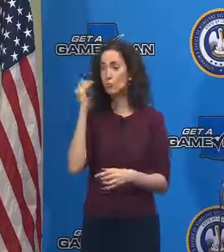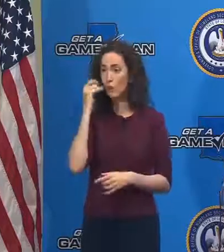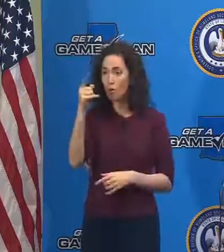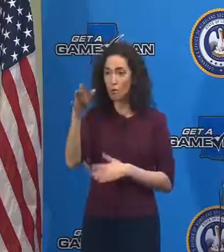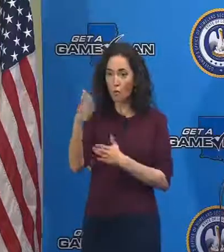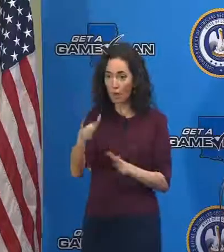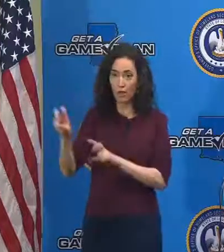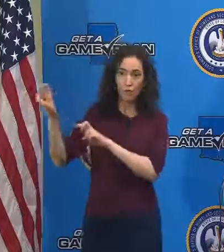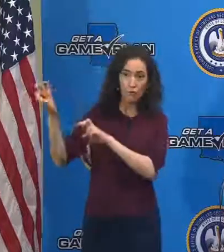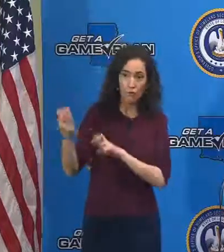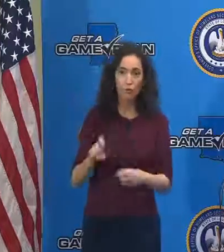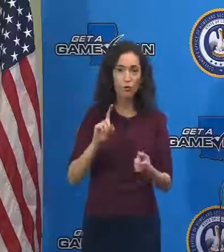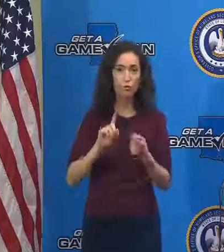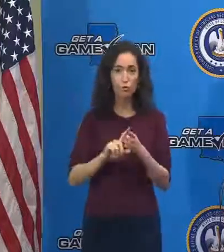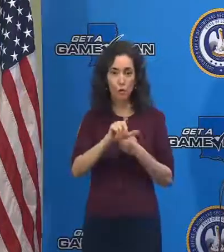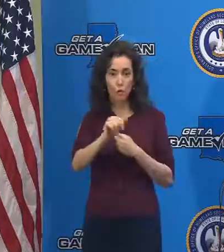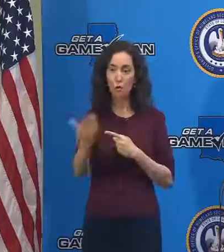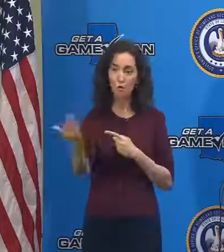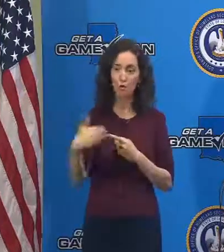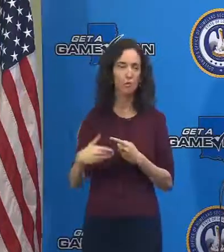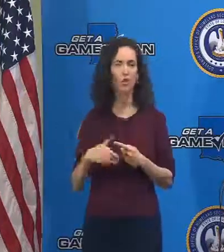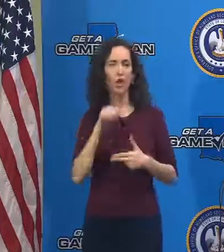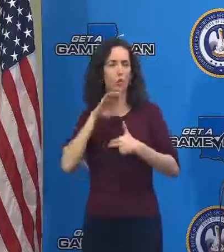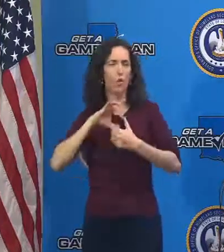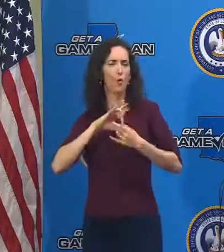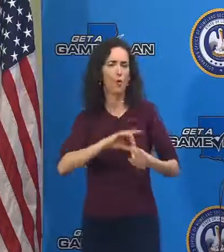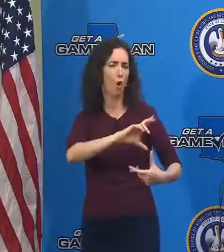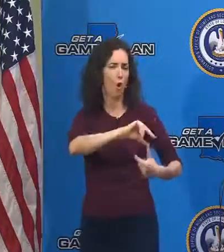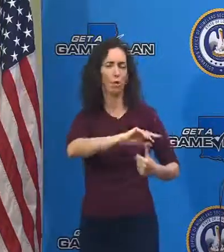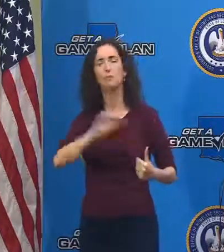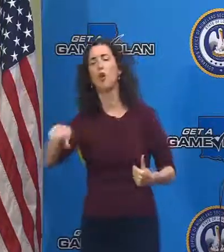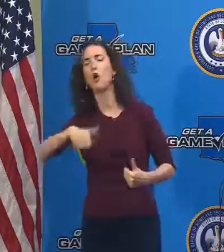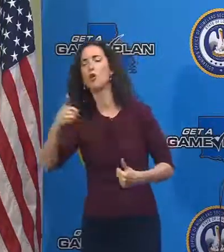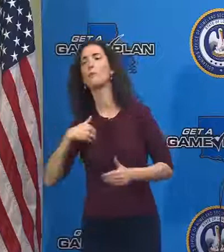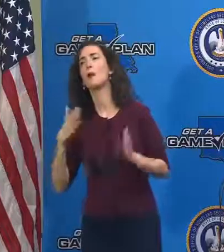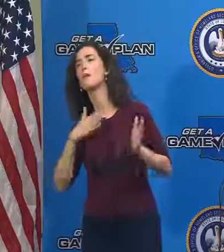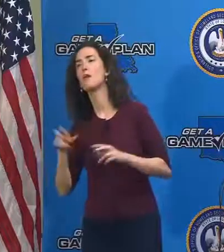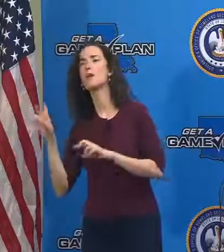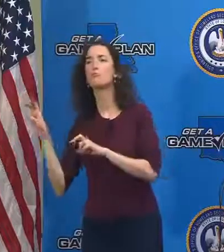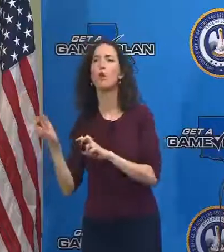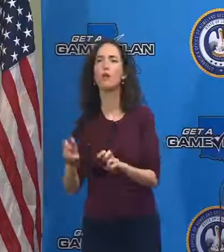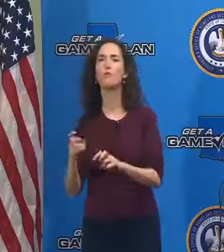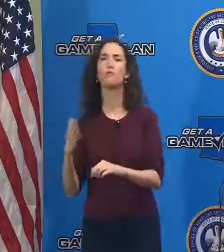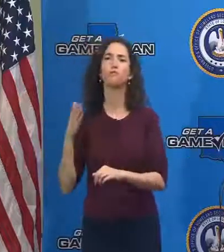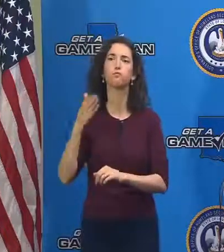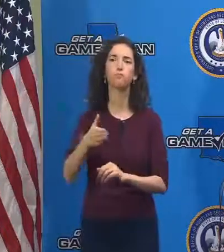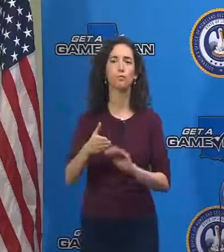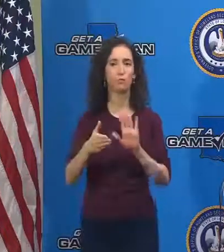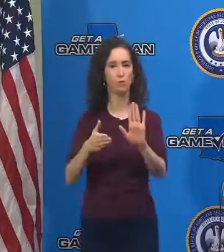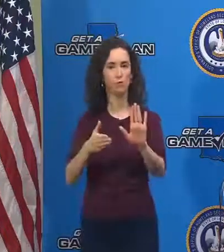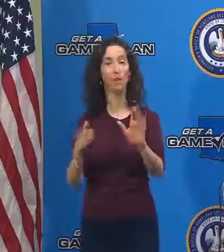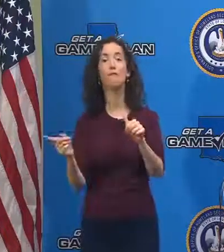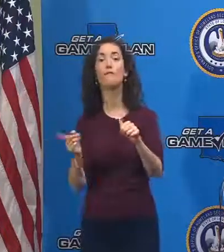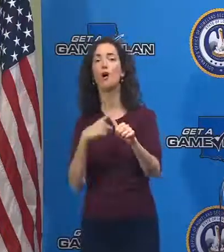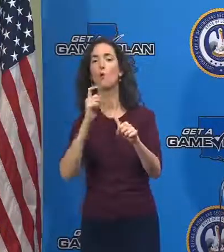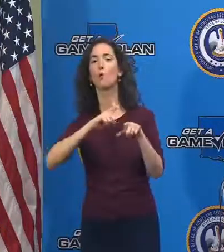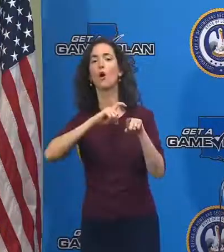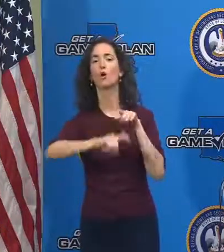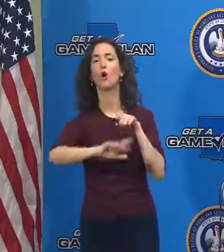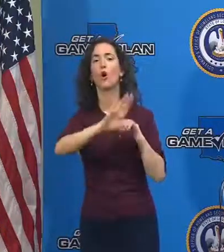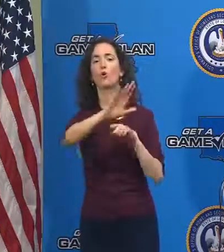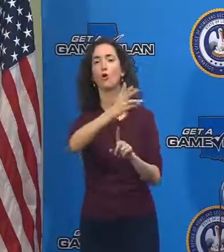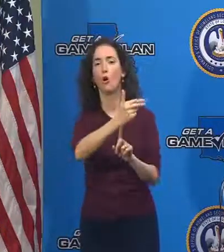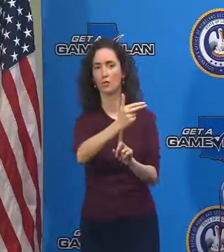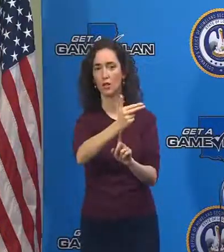for reasons unrelated to hurricane response, at least, please check with your hotel before traveling to make sure that